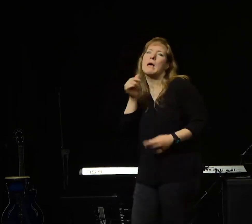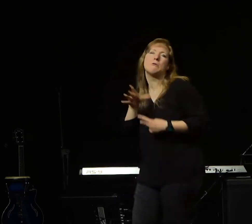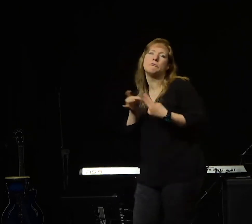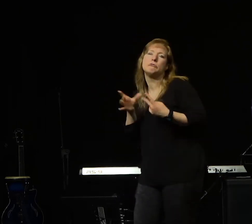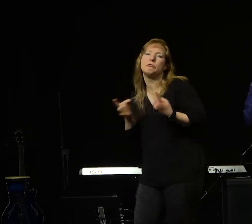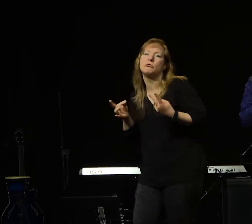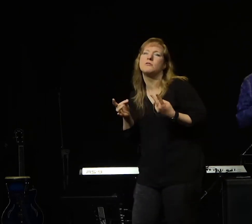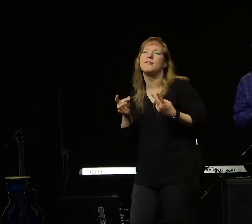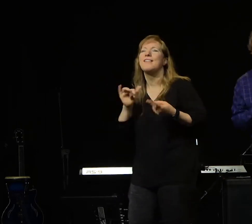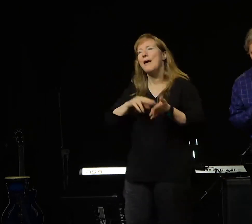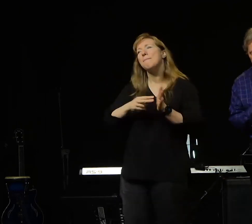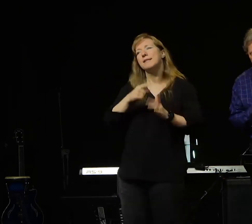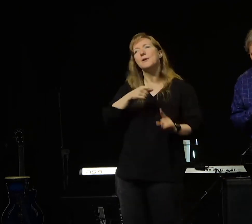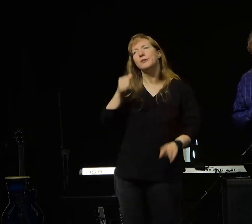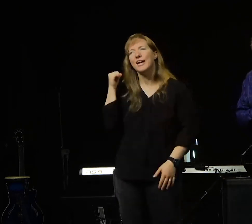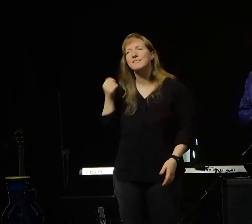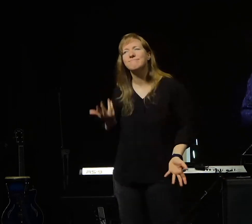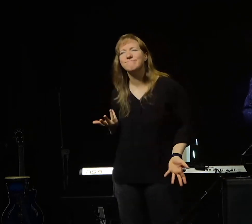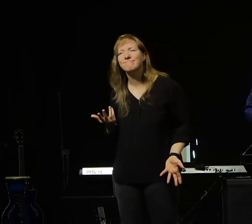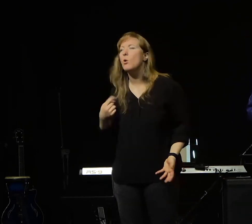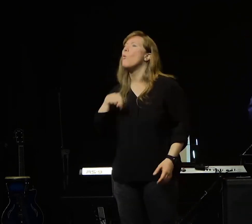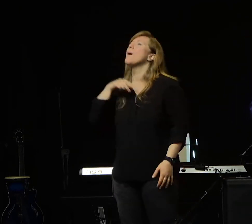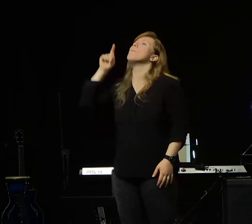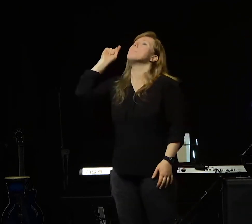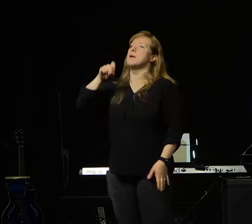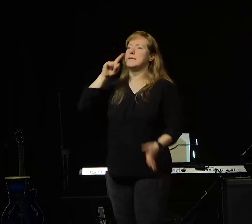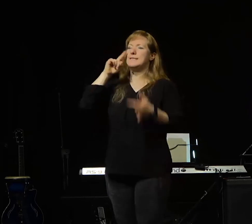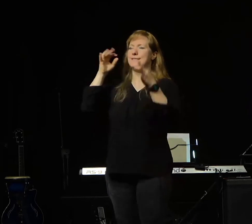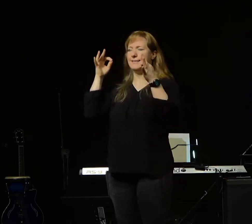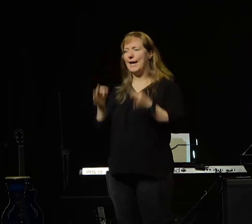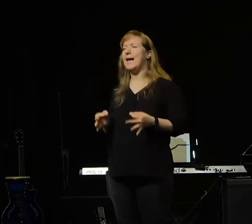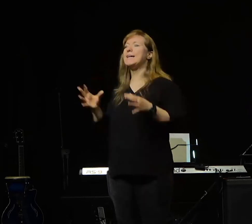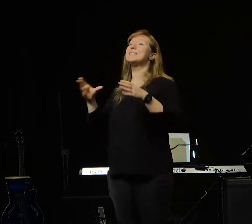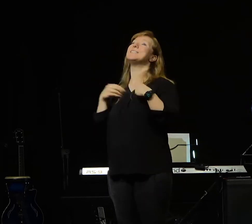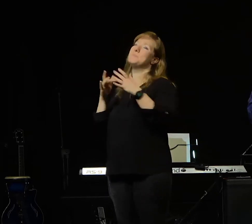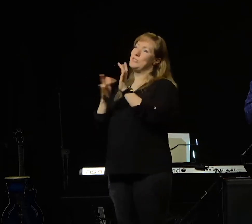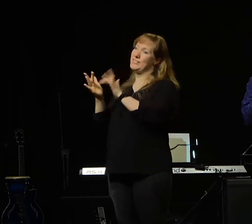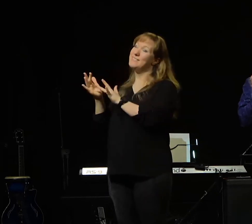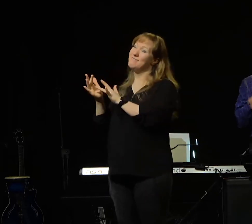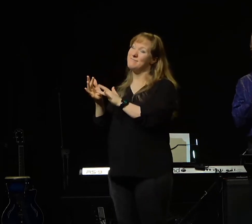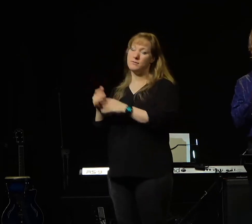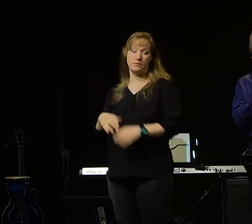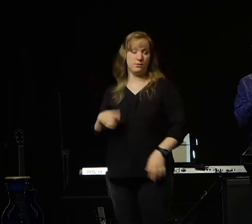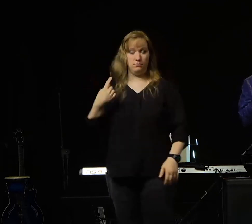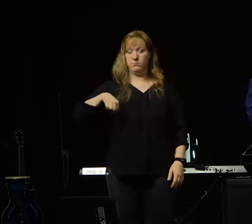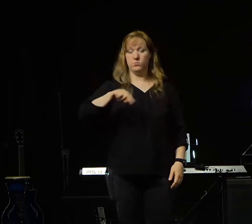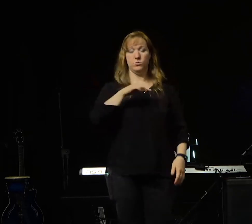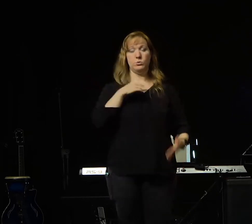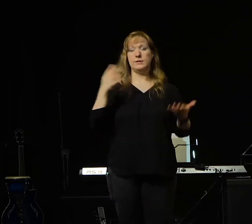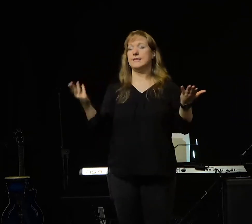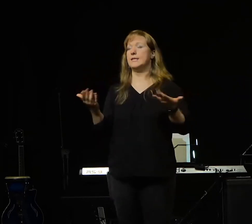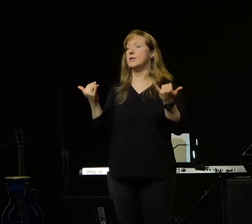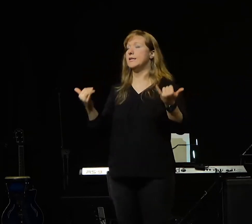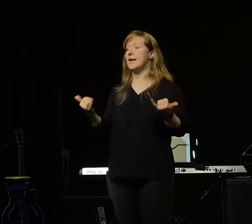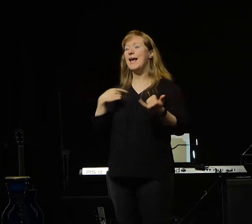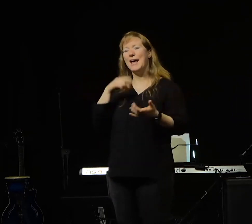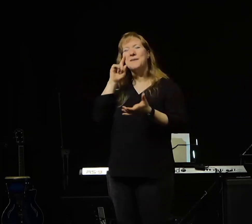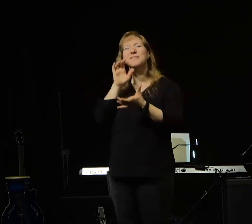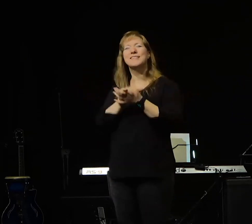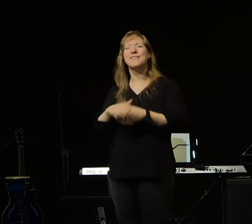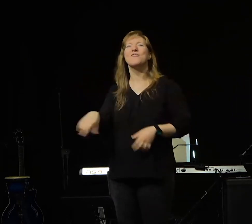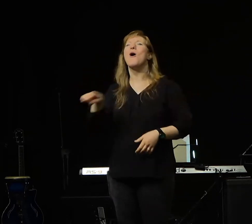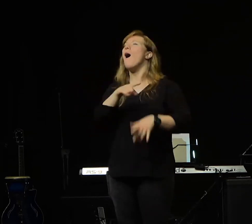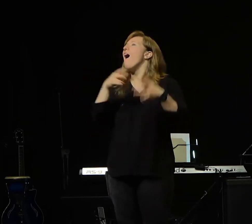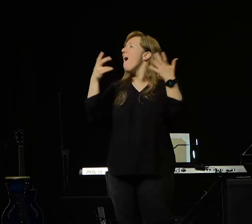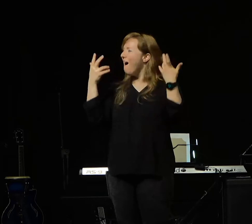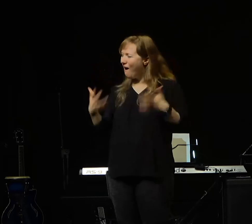We have to decide to choose your son. And those of us in this room today, I believe, have all made